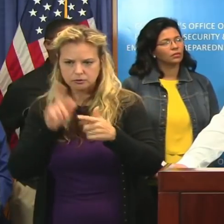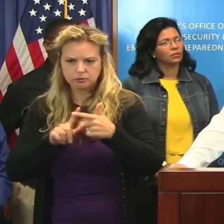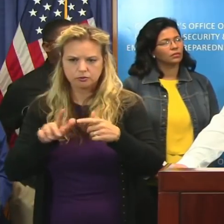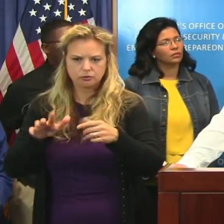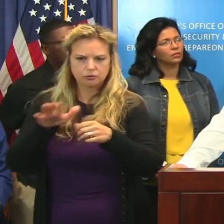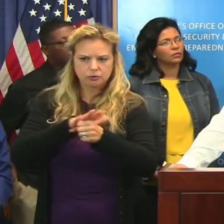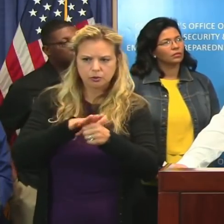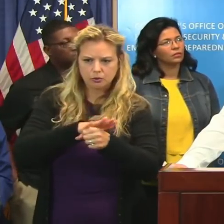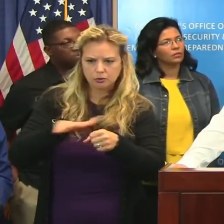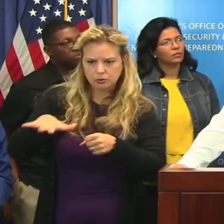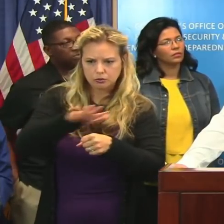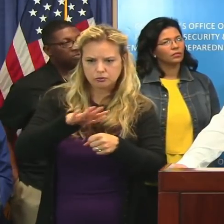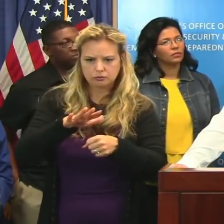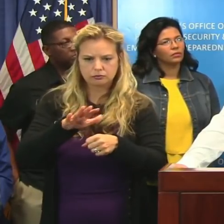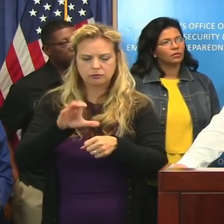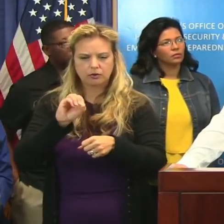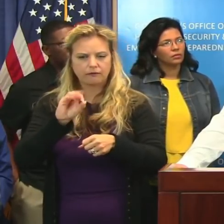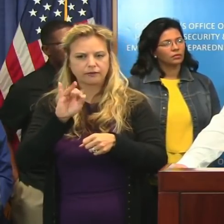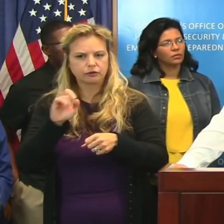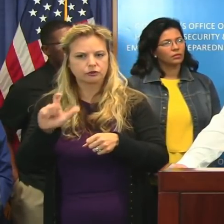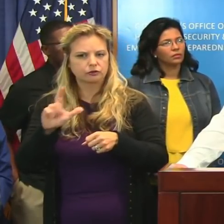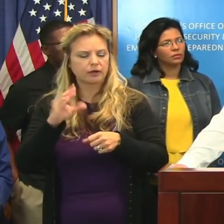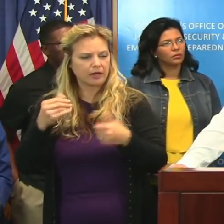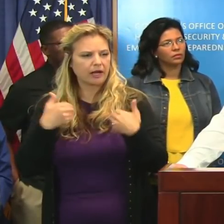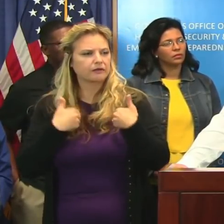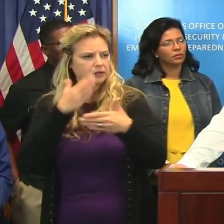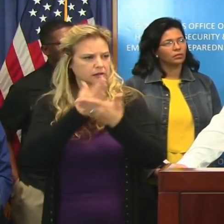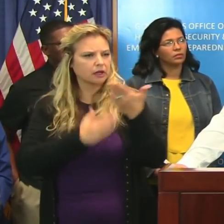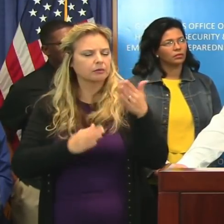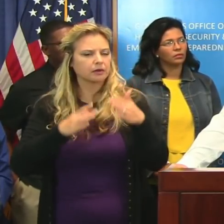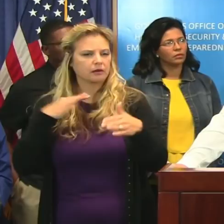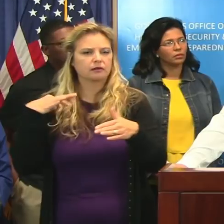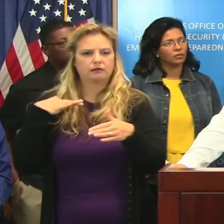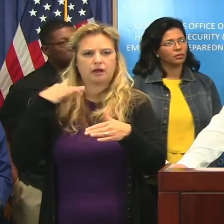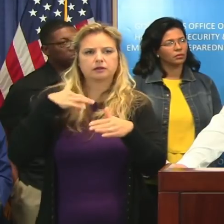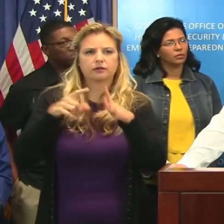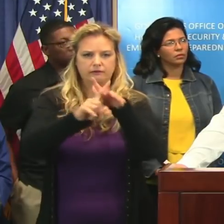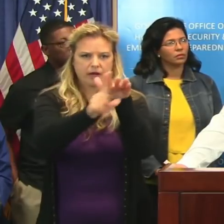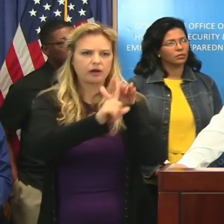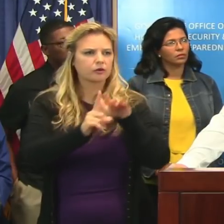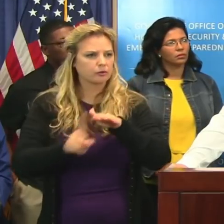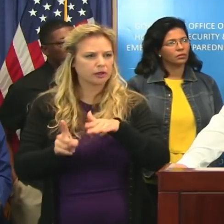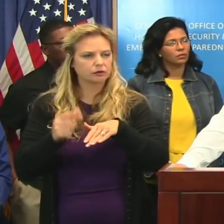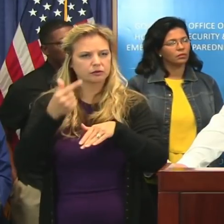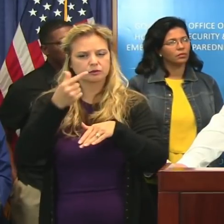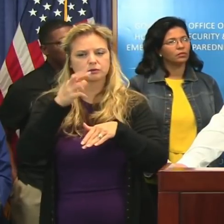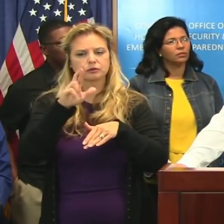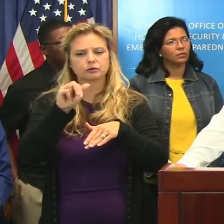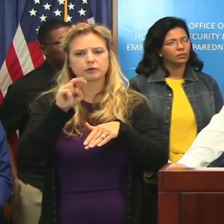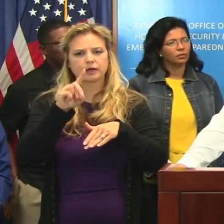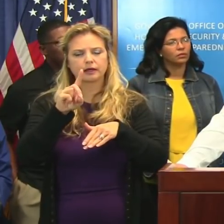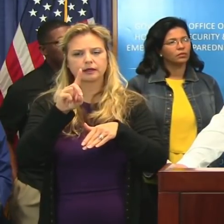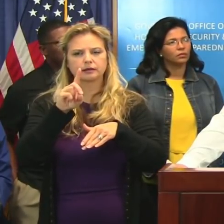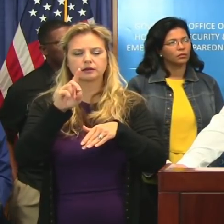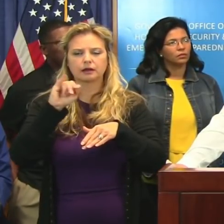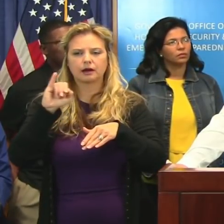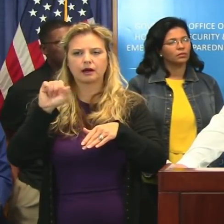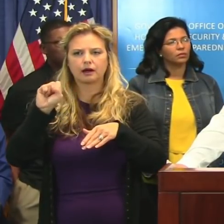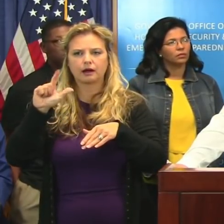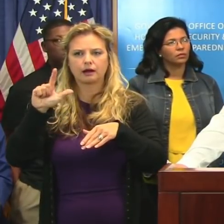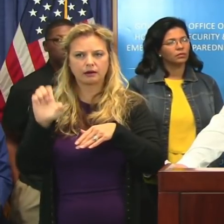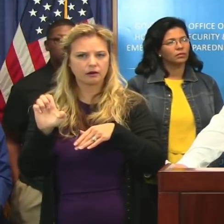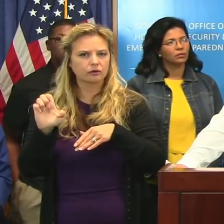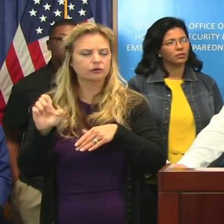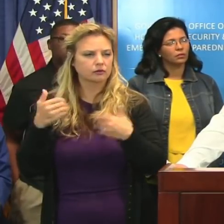are a couple of voluntary evacuations in place as of now down in Grand Isle. The folks ought to be